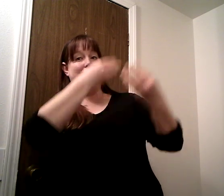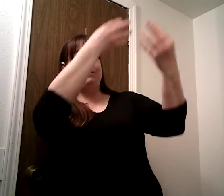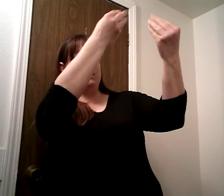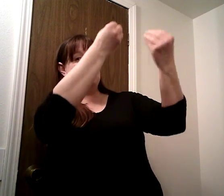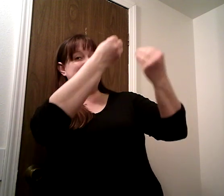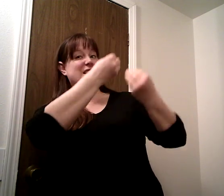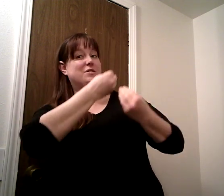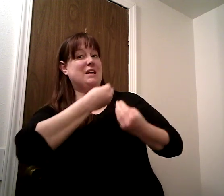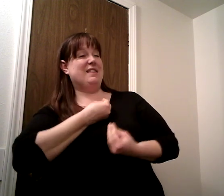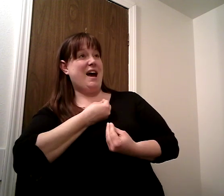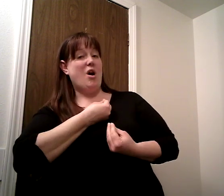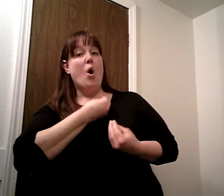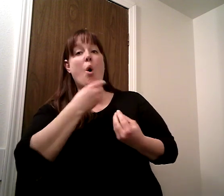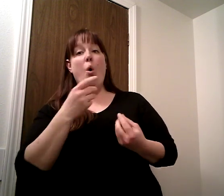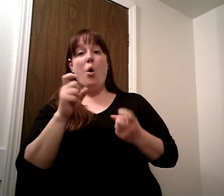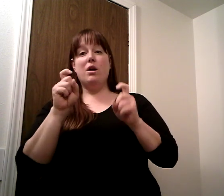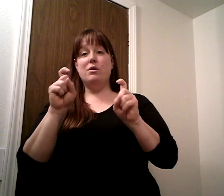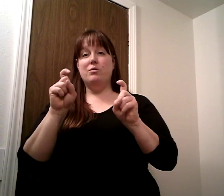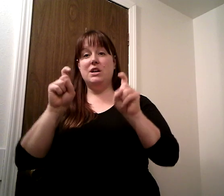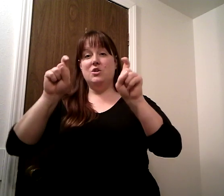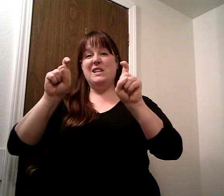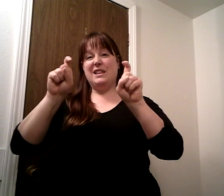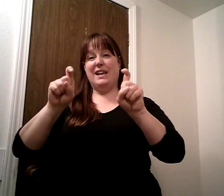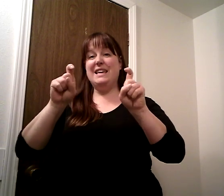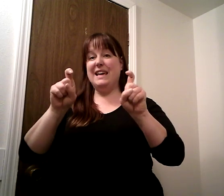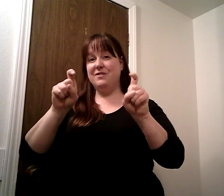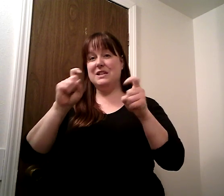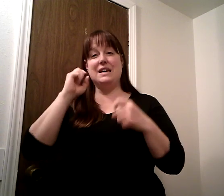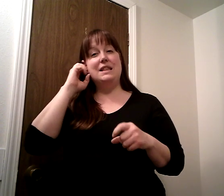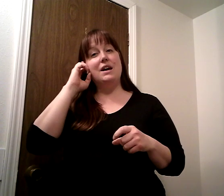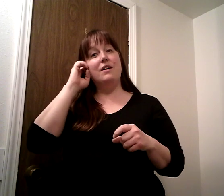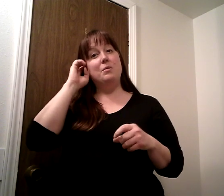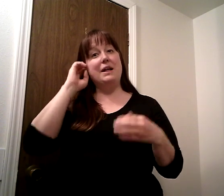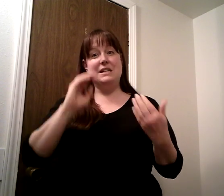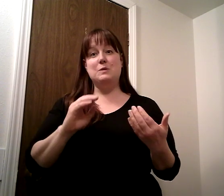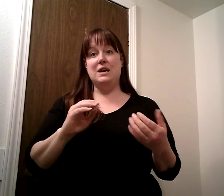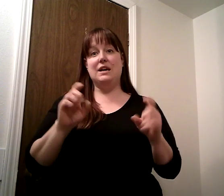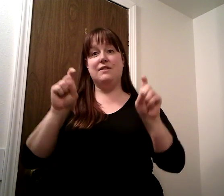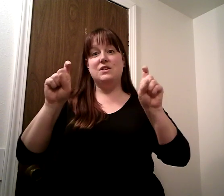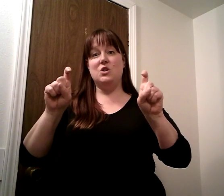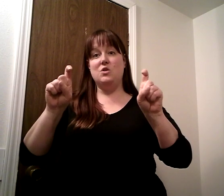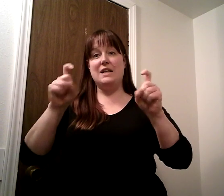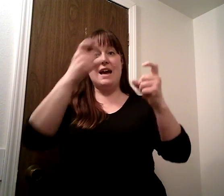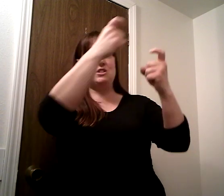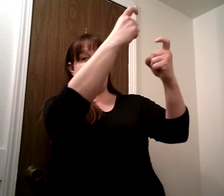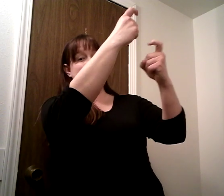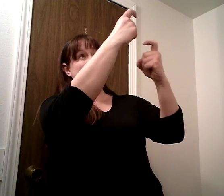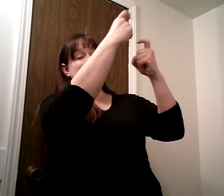right? We can just give them like that, or we can use it like a gift, because I think of the blessings being a gift. So you use the X shapes.